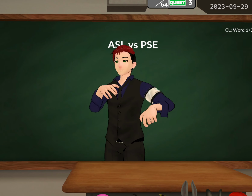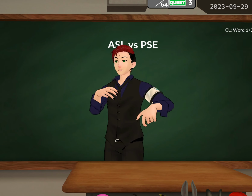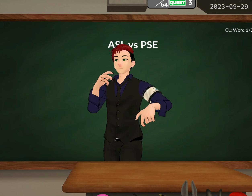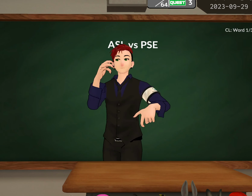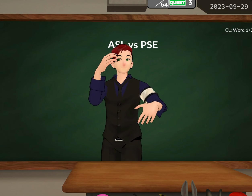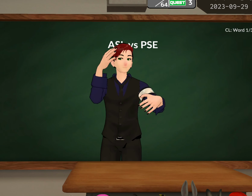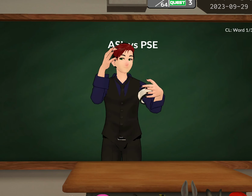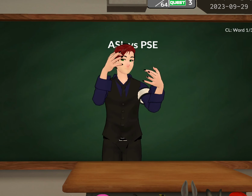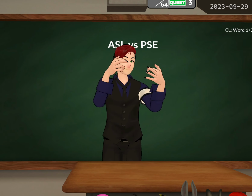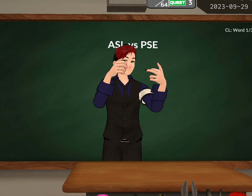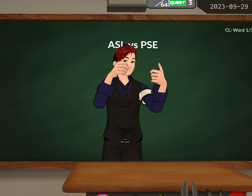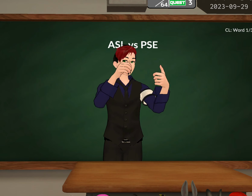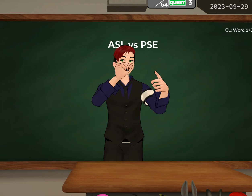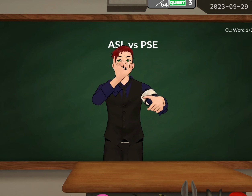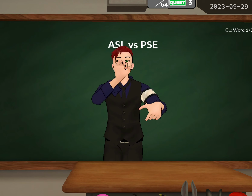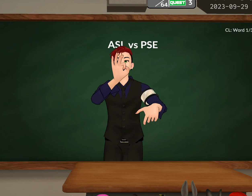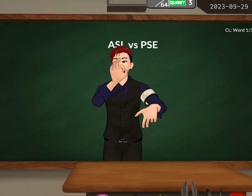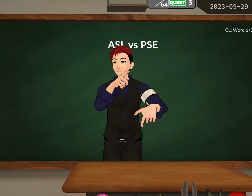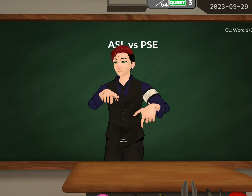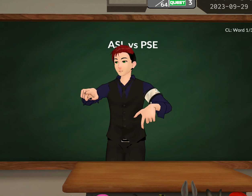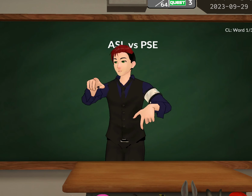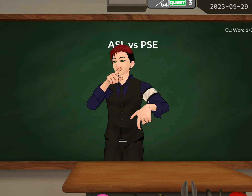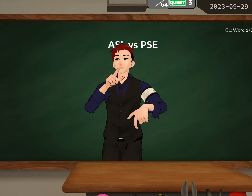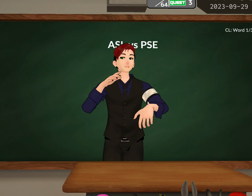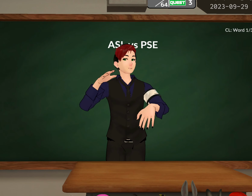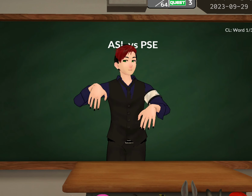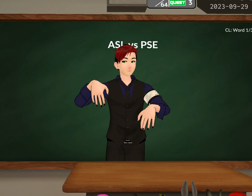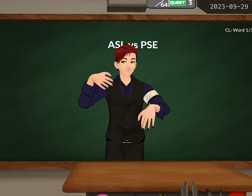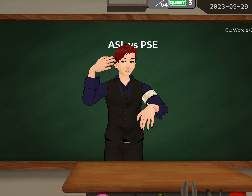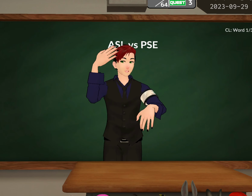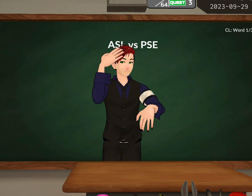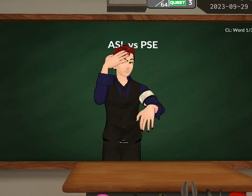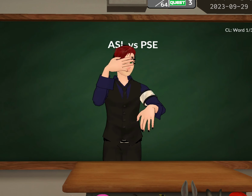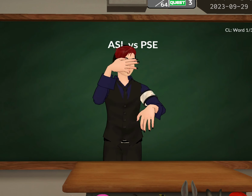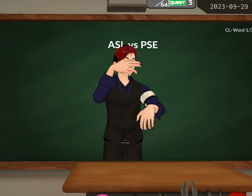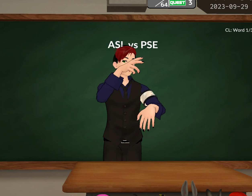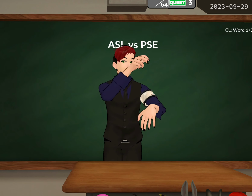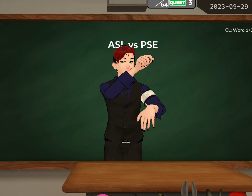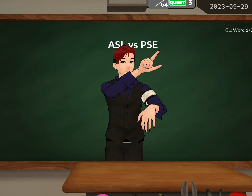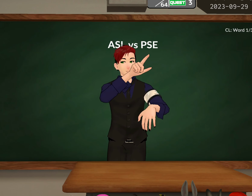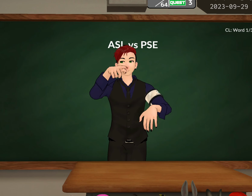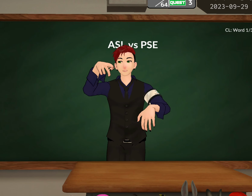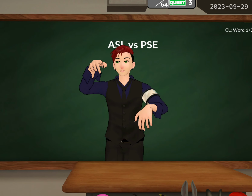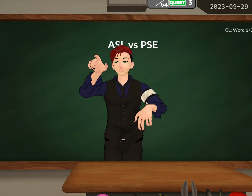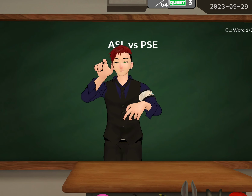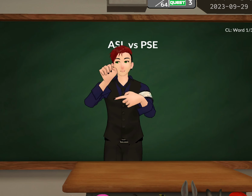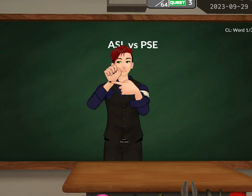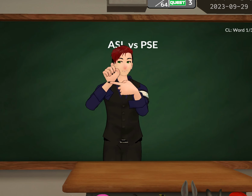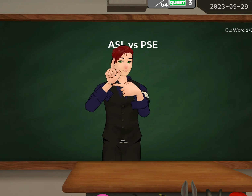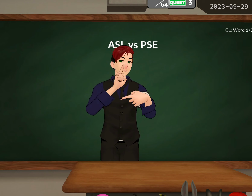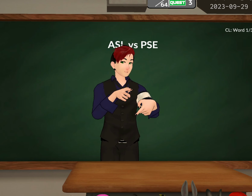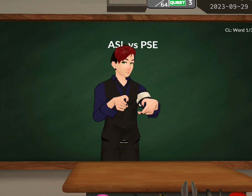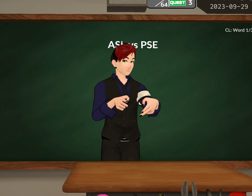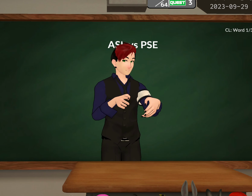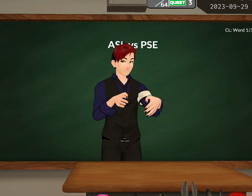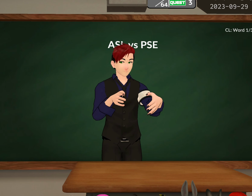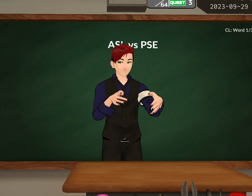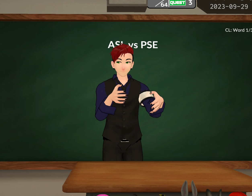So, is there anyone in here who doesn't know what ASL and PSE is?